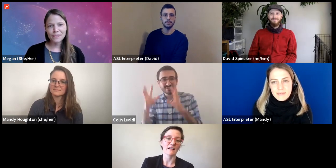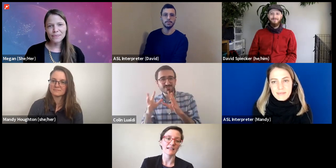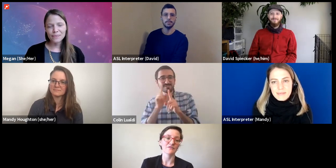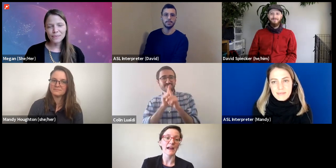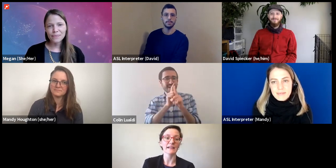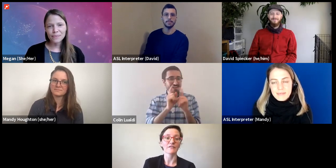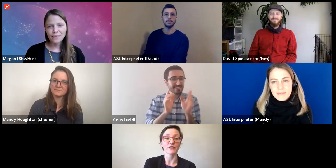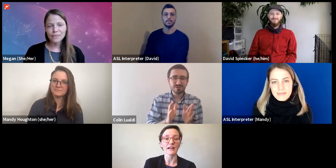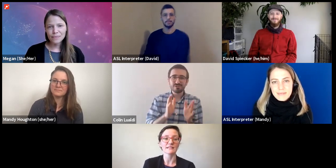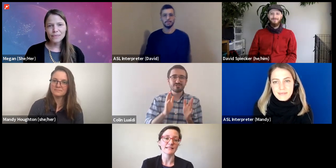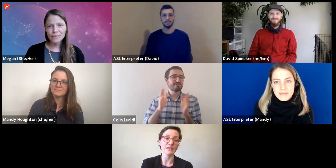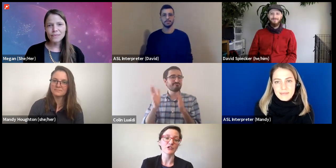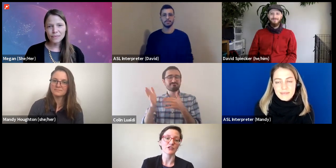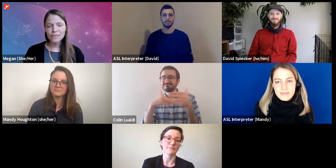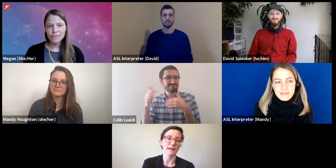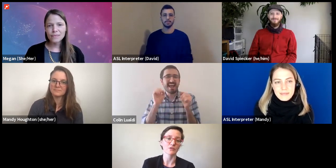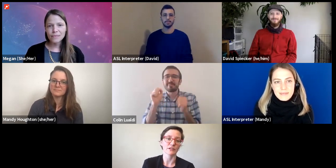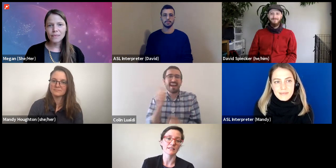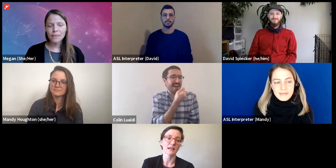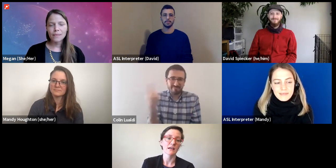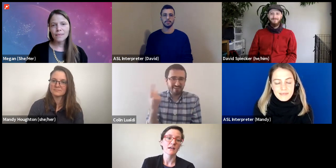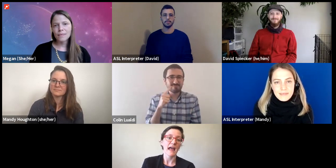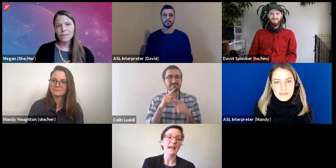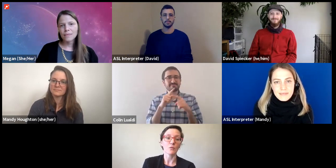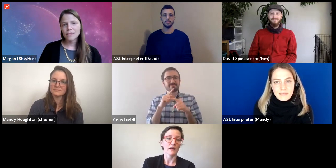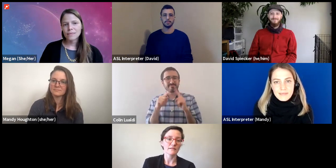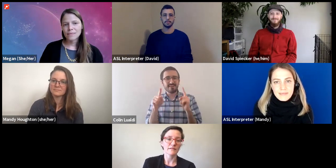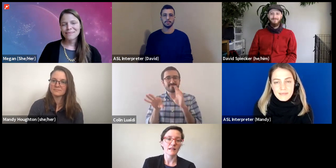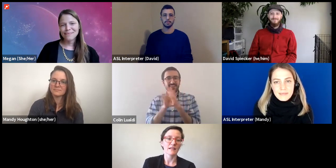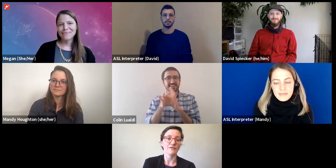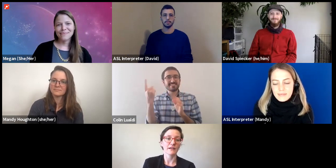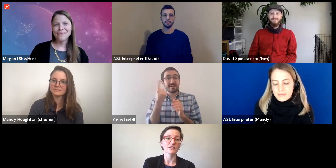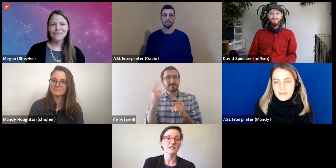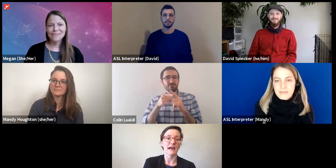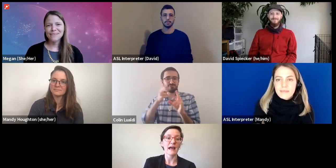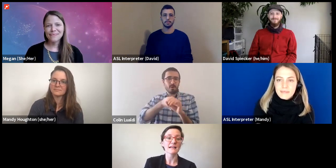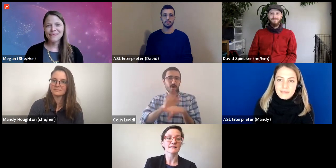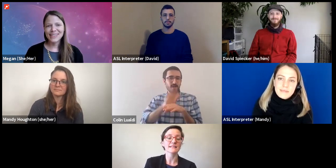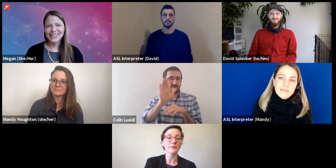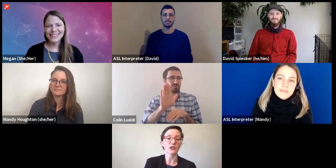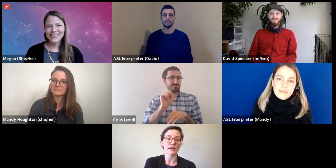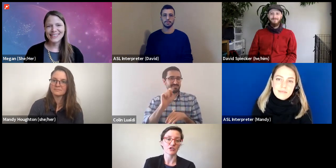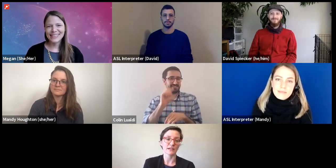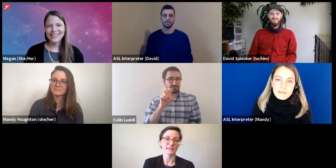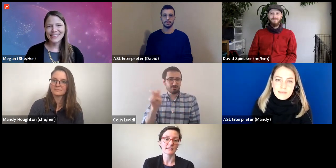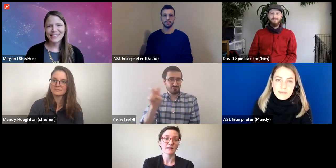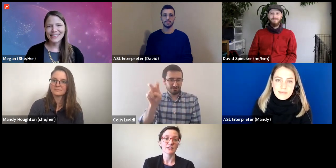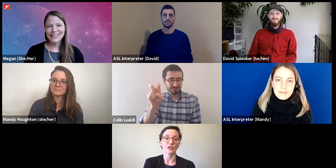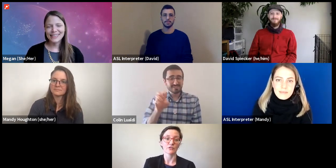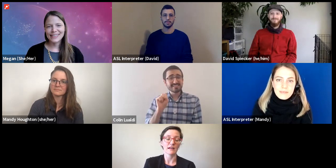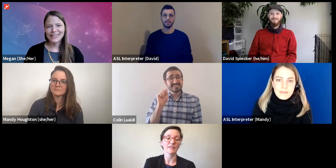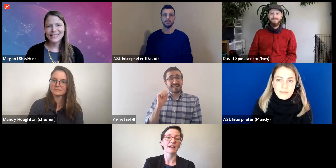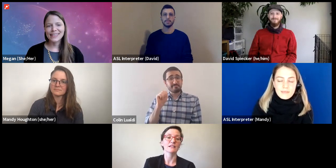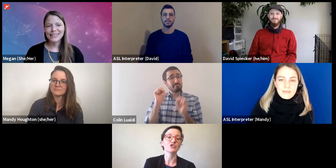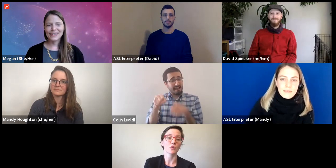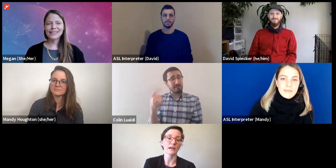those allies, finding friends, teachers, mentors, anyone in the field that has a similar interest to